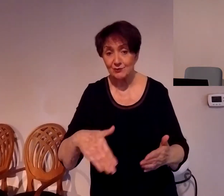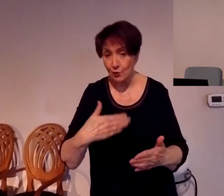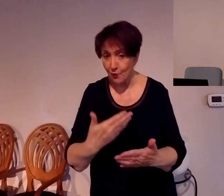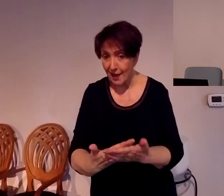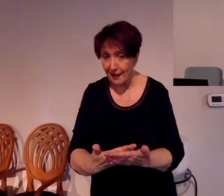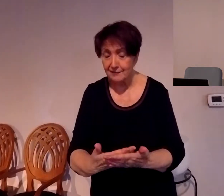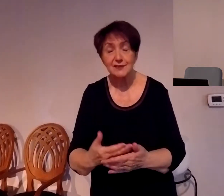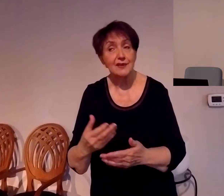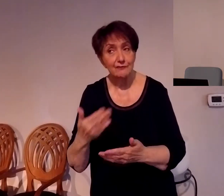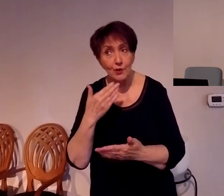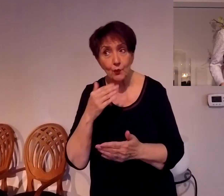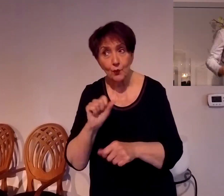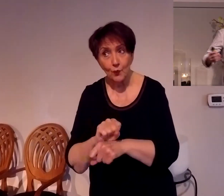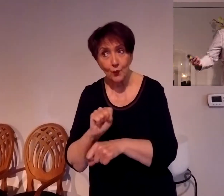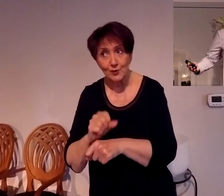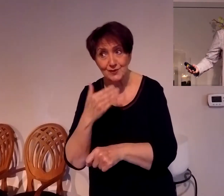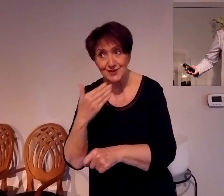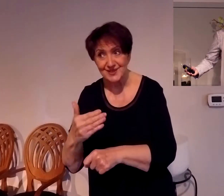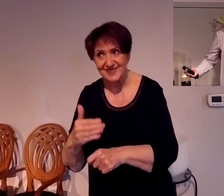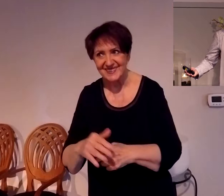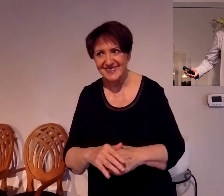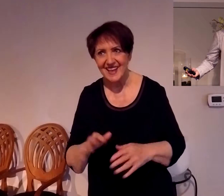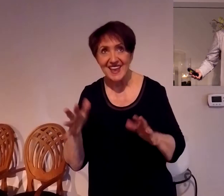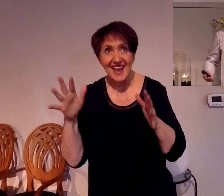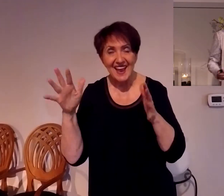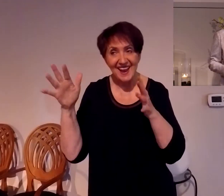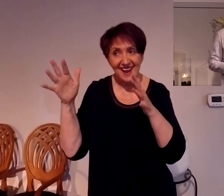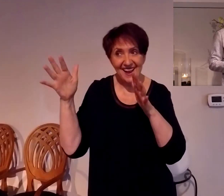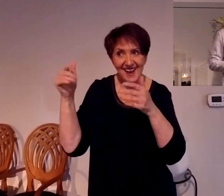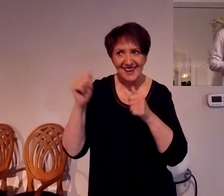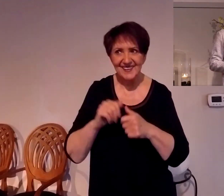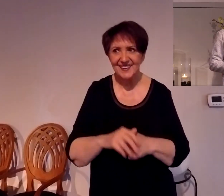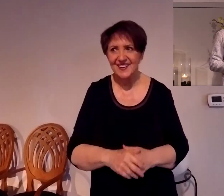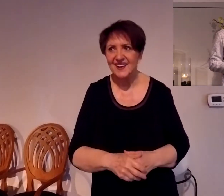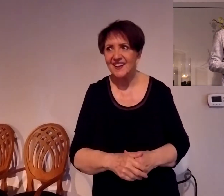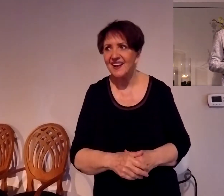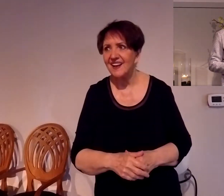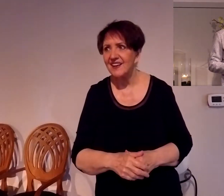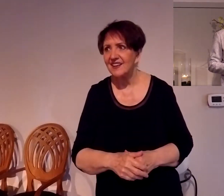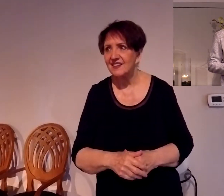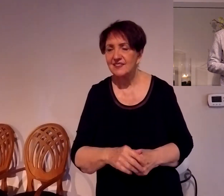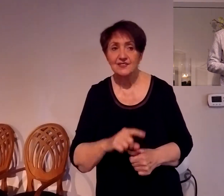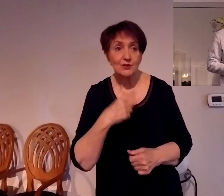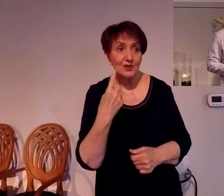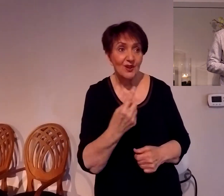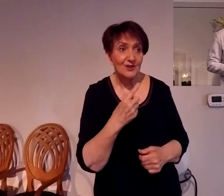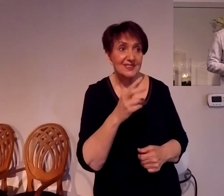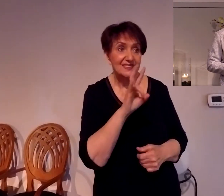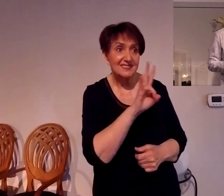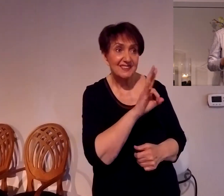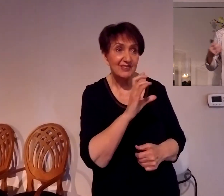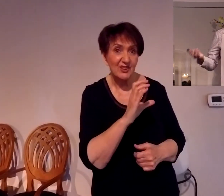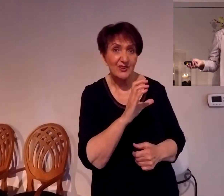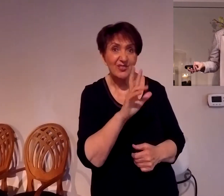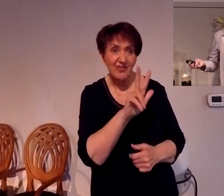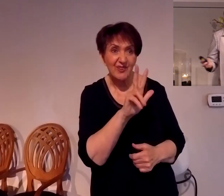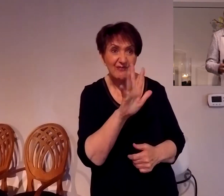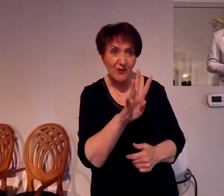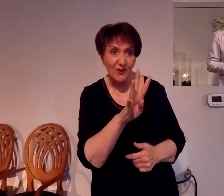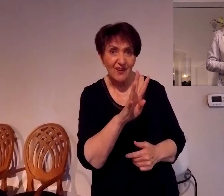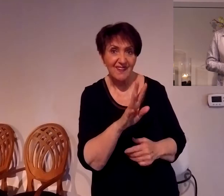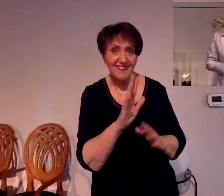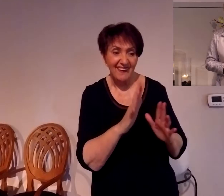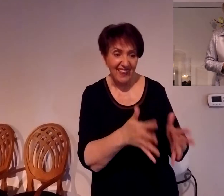works. Because it's a Kickstarter campaign, right? There's only 734 left, by the way, this morning, as